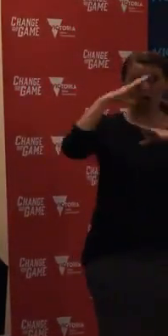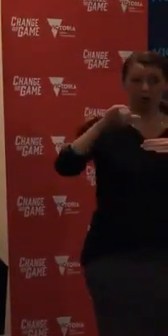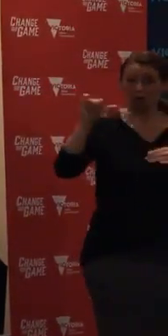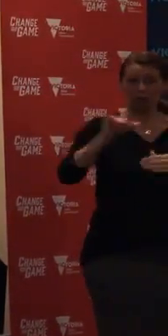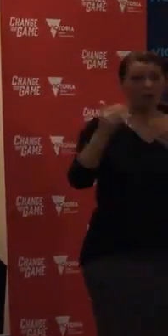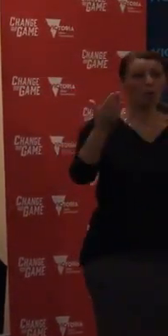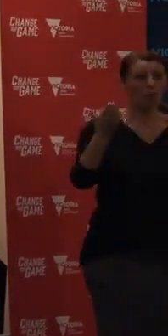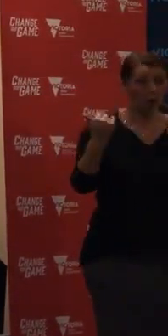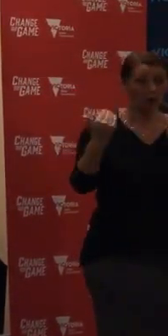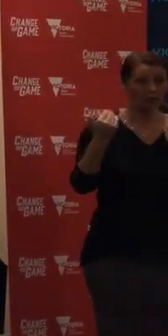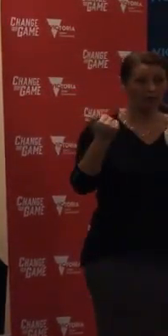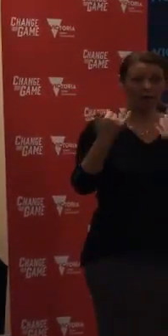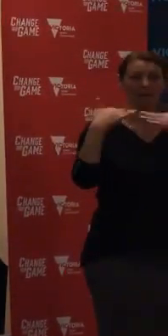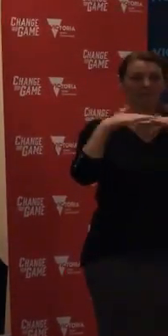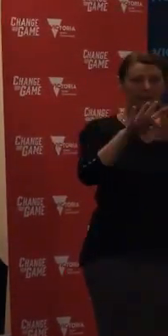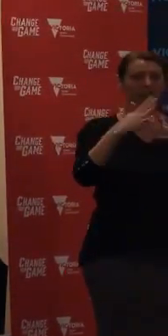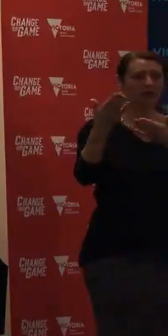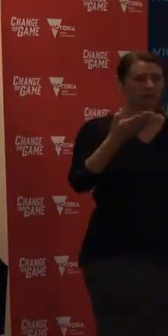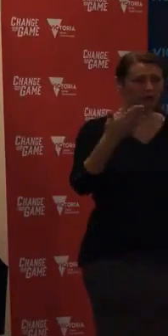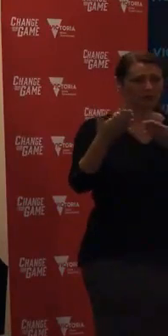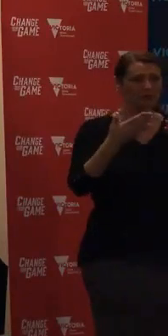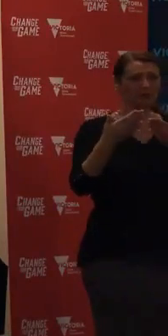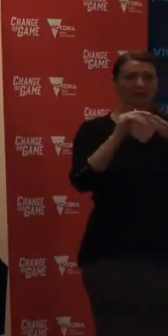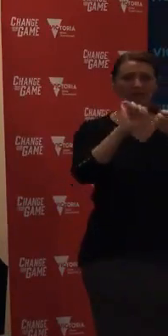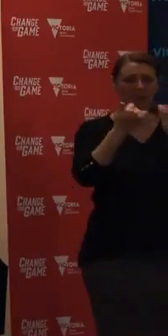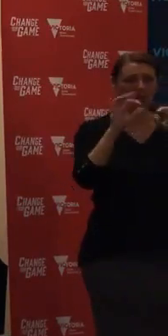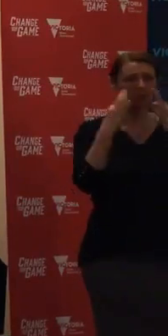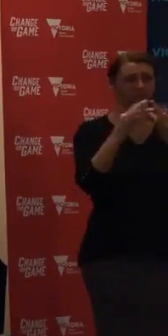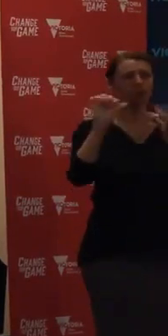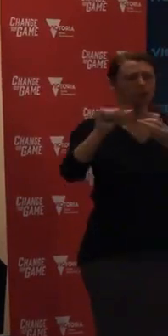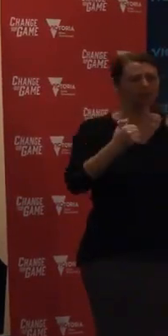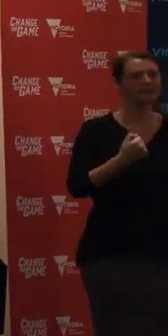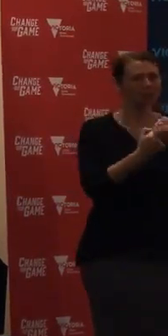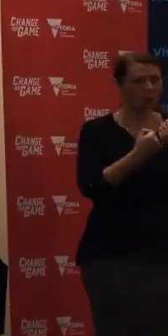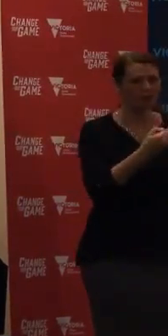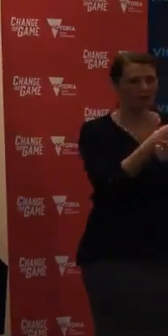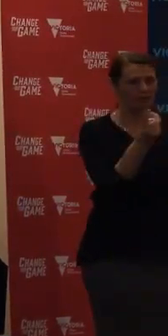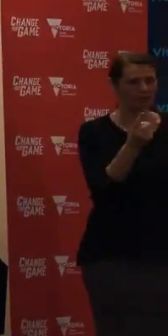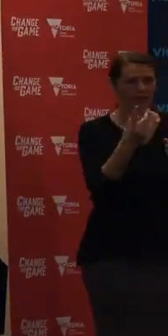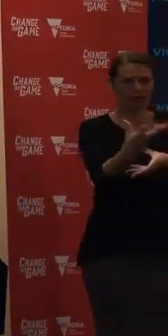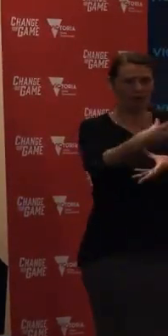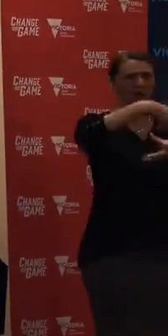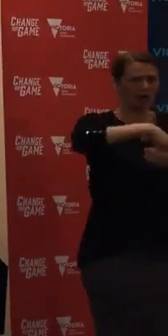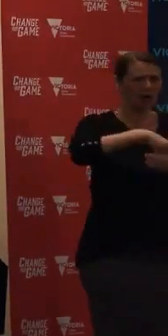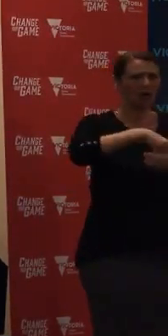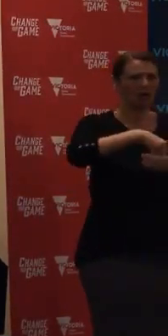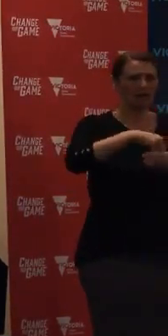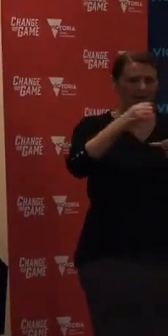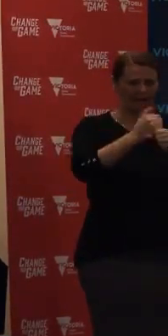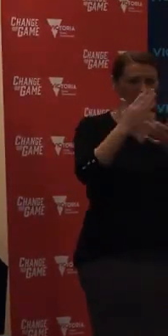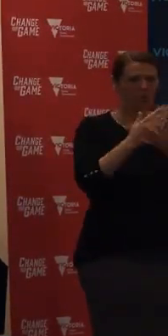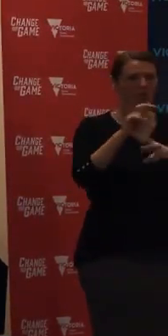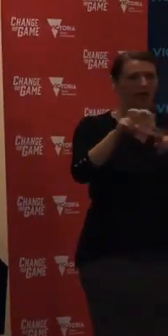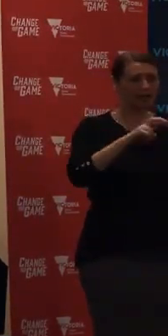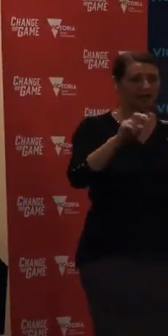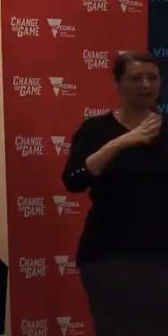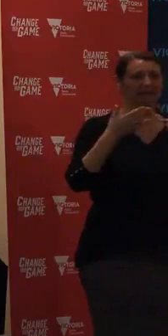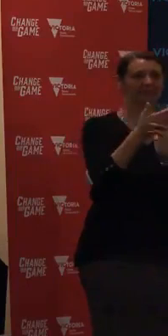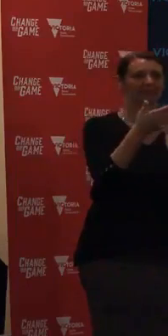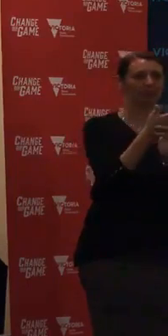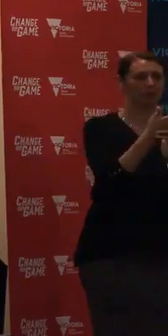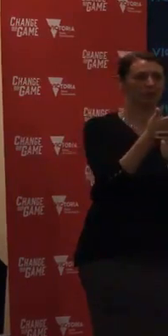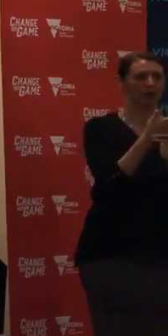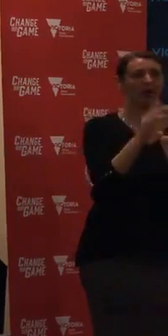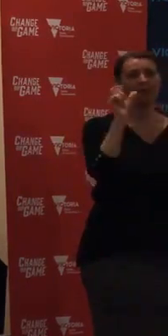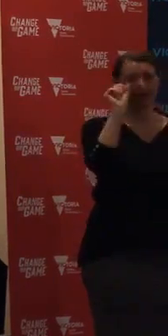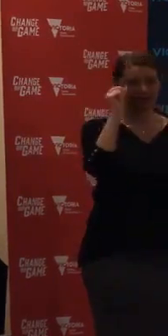welcomed, and mainstream services, sporting organisations should be supported to actually get with the program, make their activities accessible,